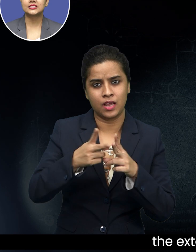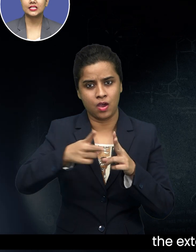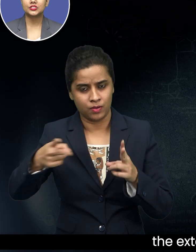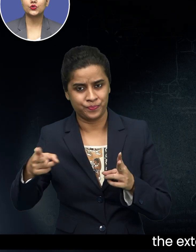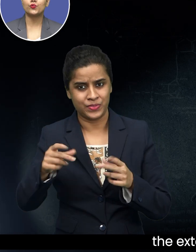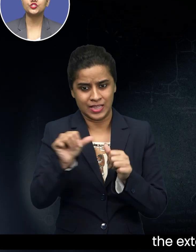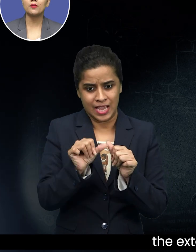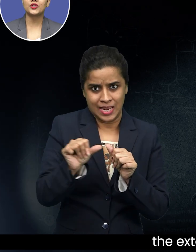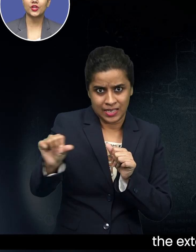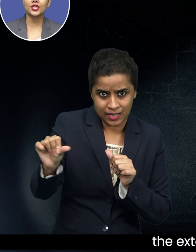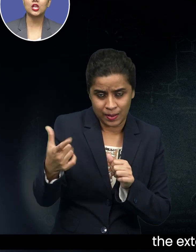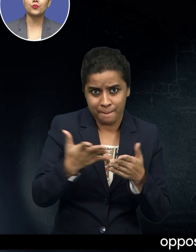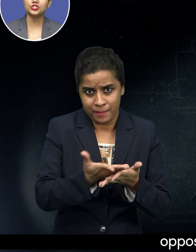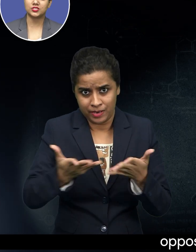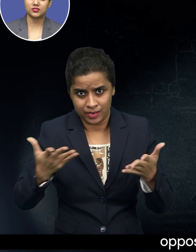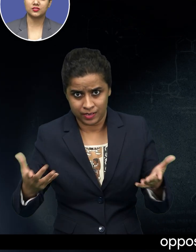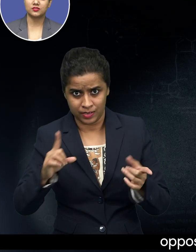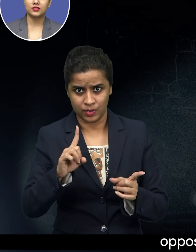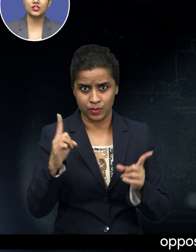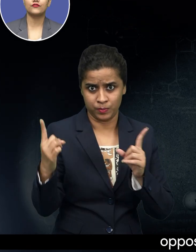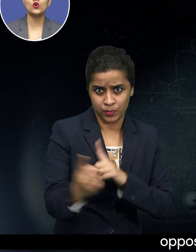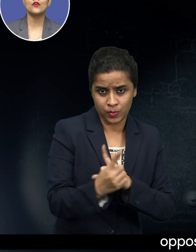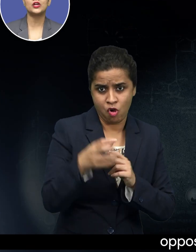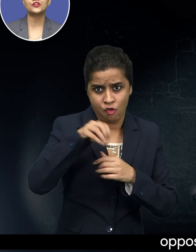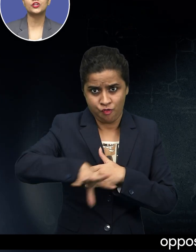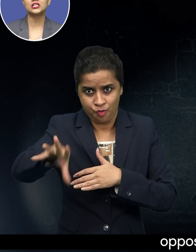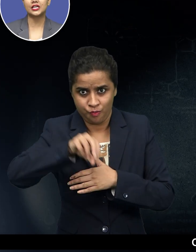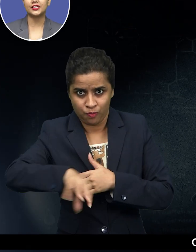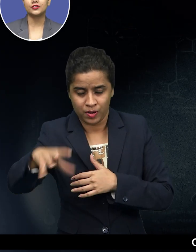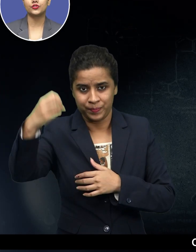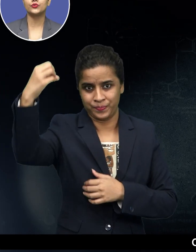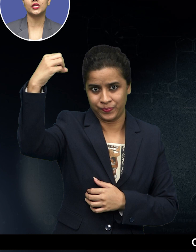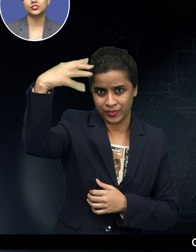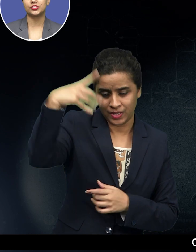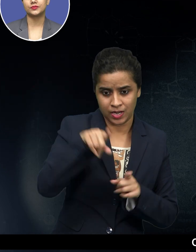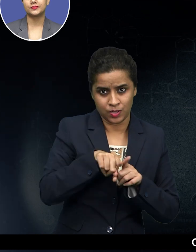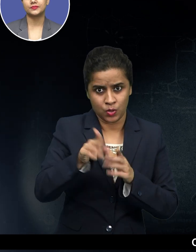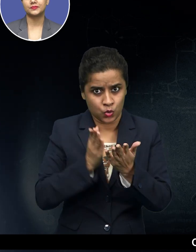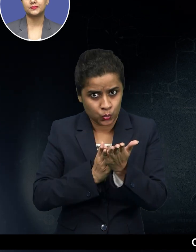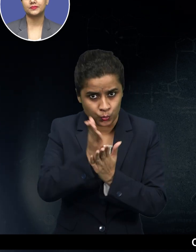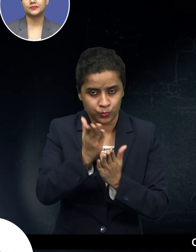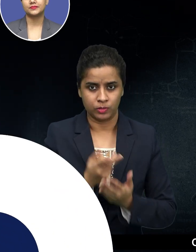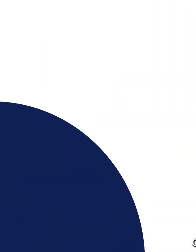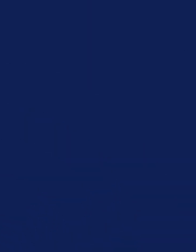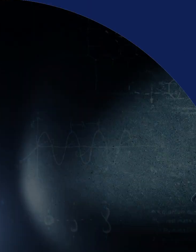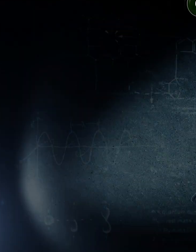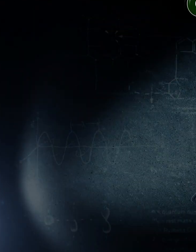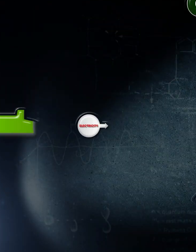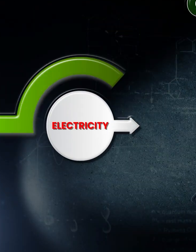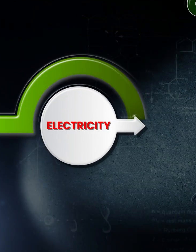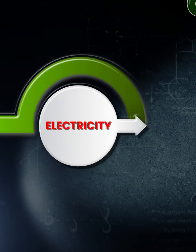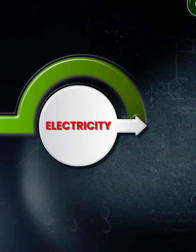the extent to which a material opposes the flow of electrical current through it.